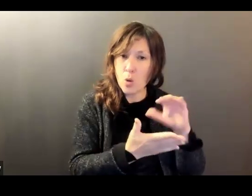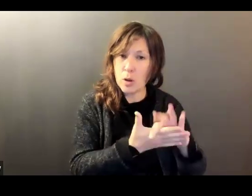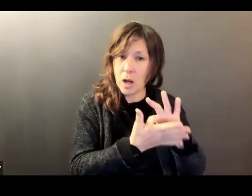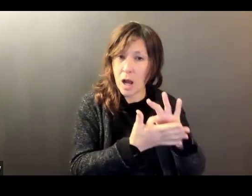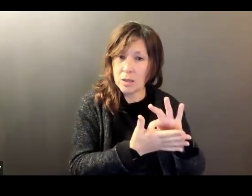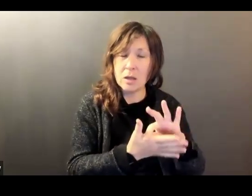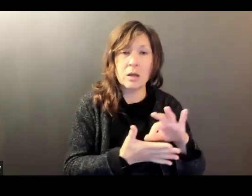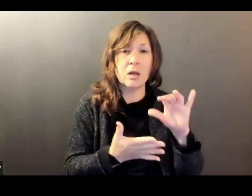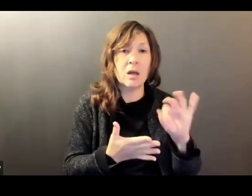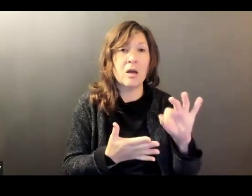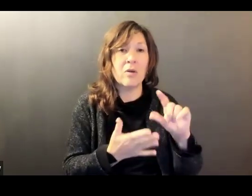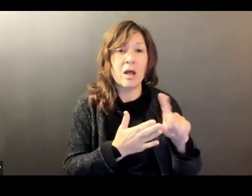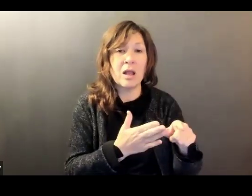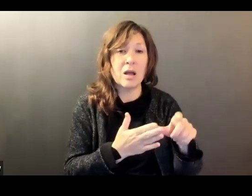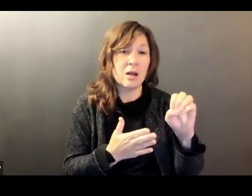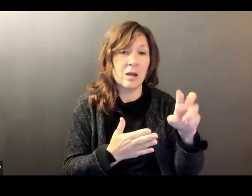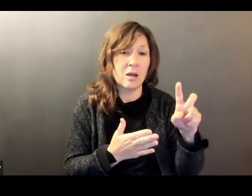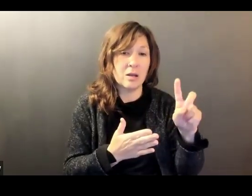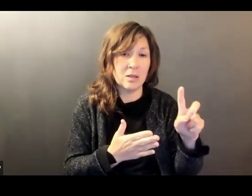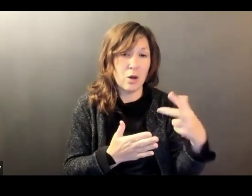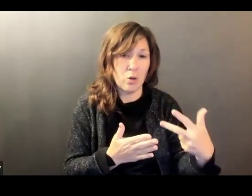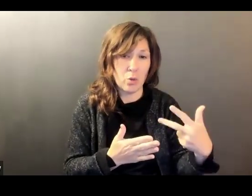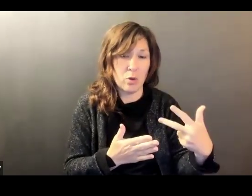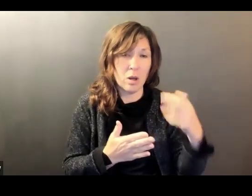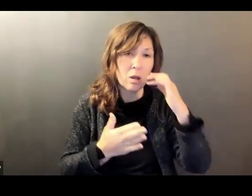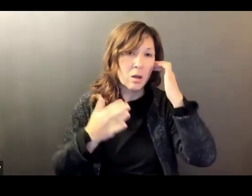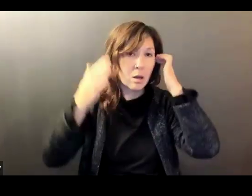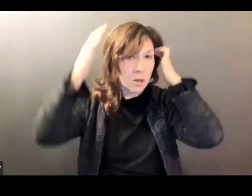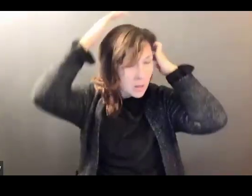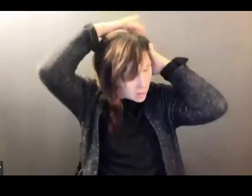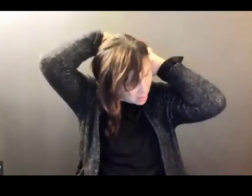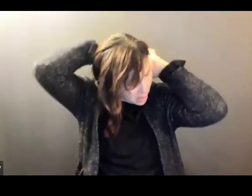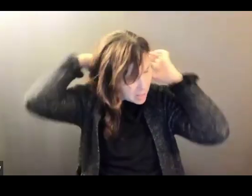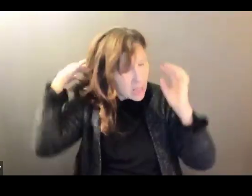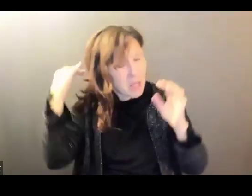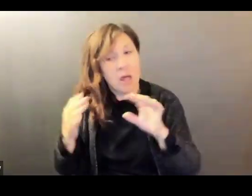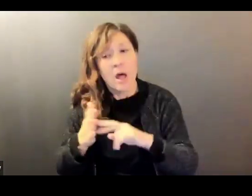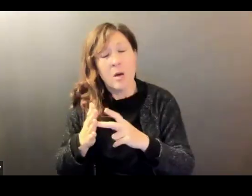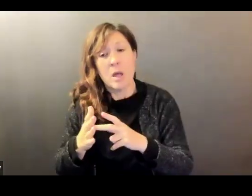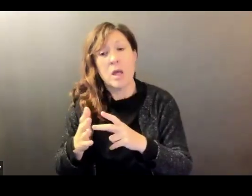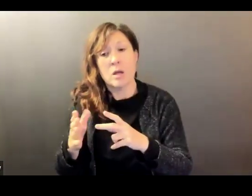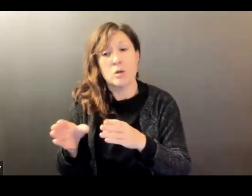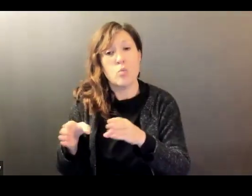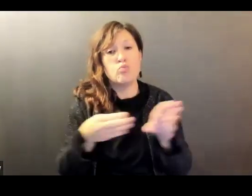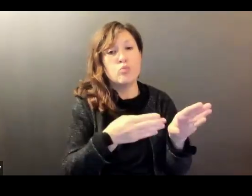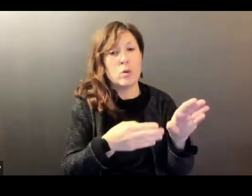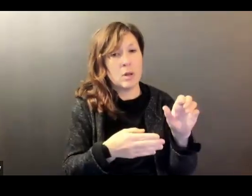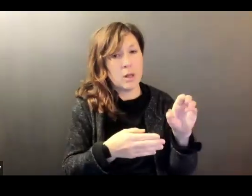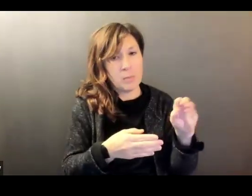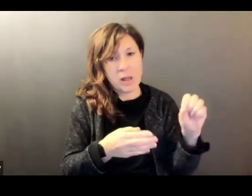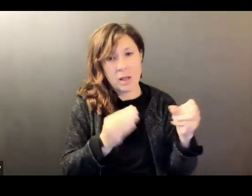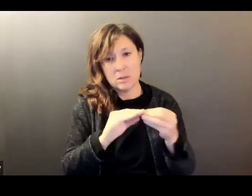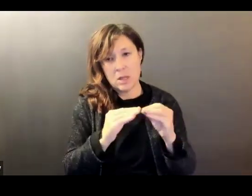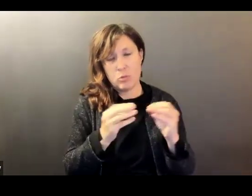ELD 3, then we start to utilize MCAS more, and then we start to